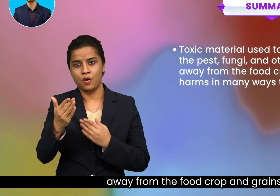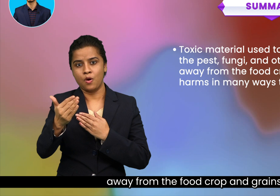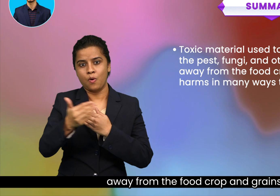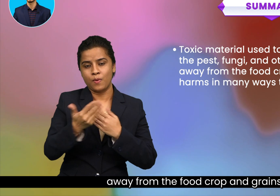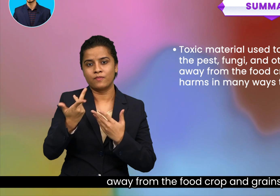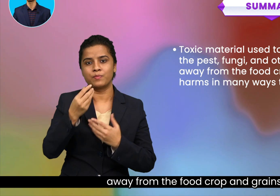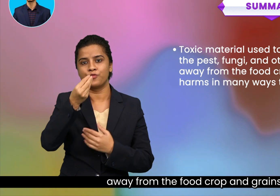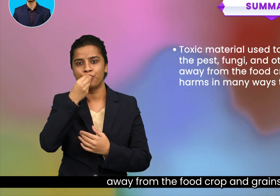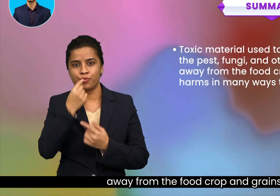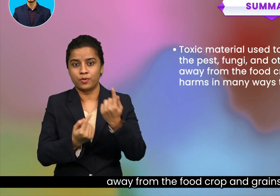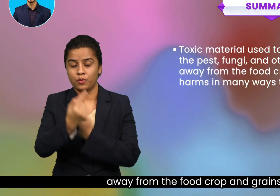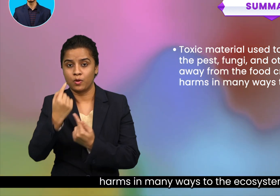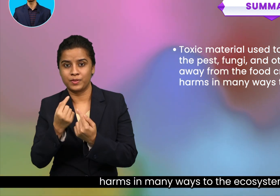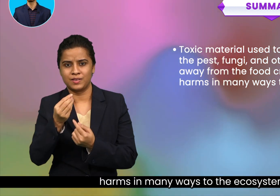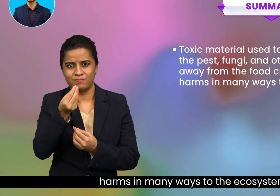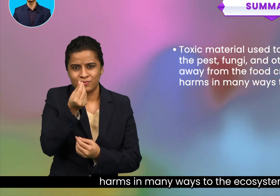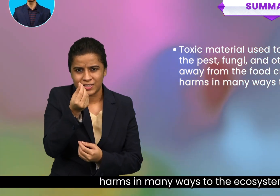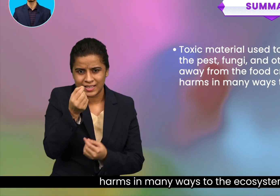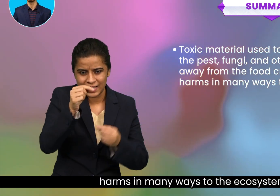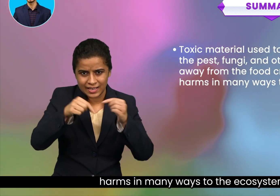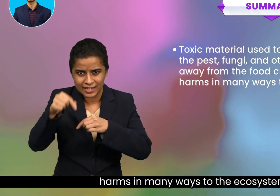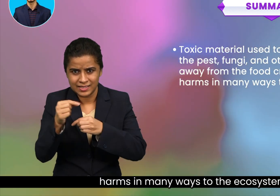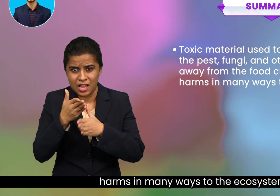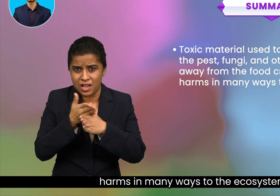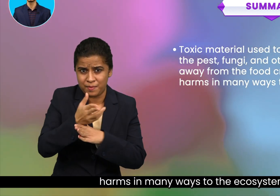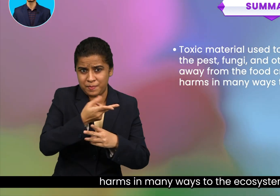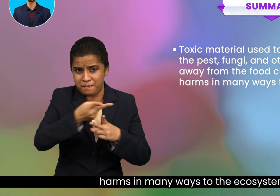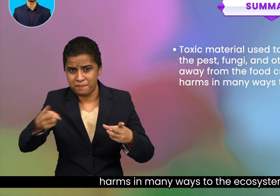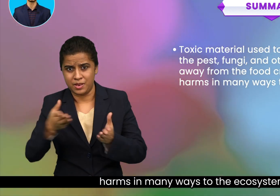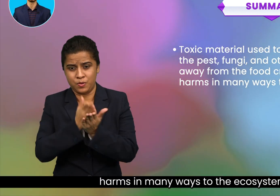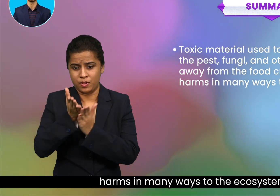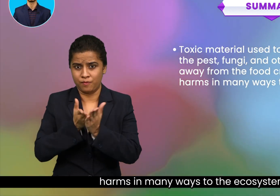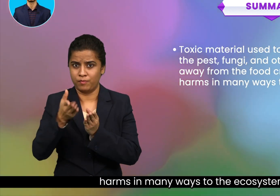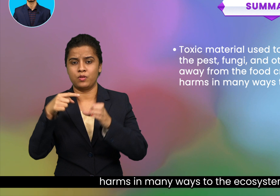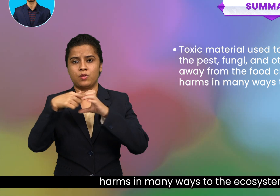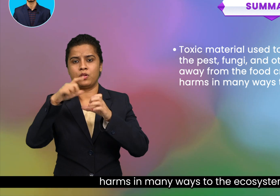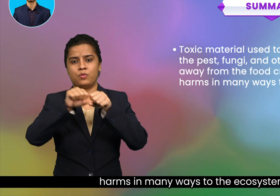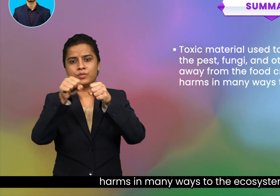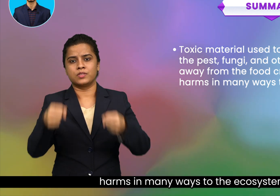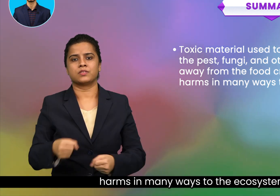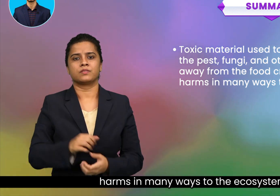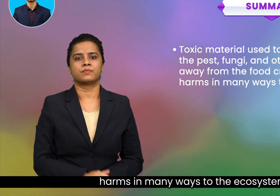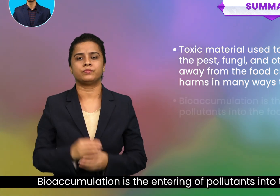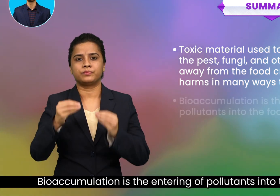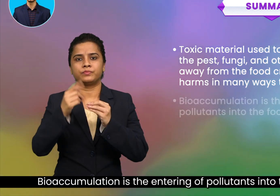food crop and grains harms in many ways to the ecosystem.